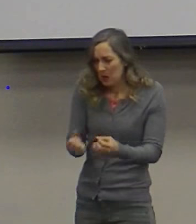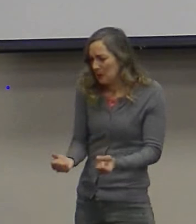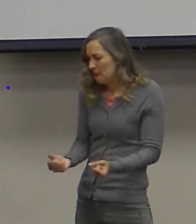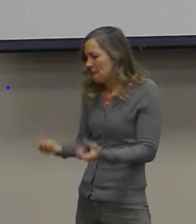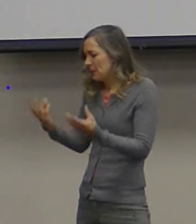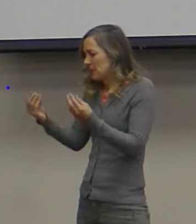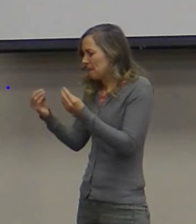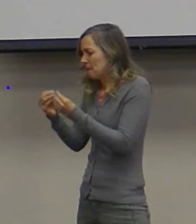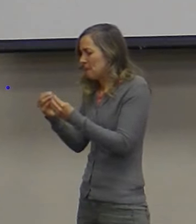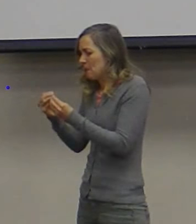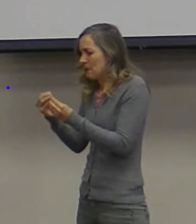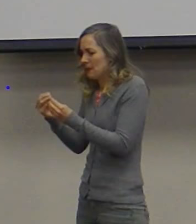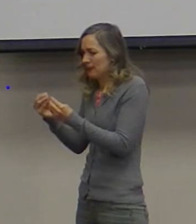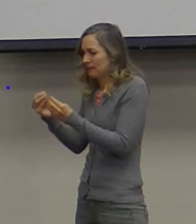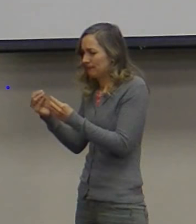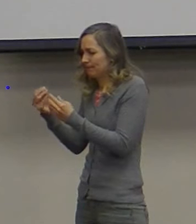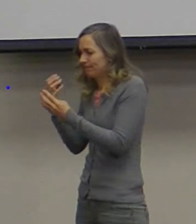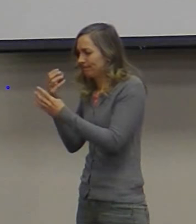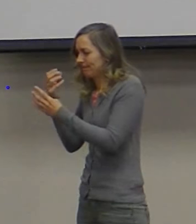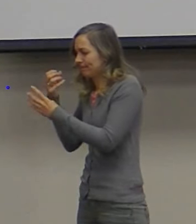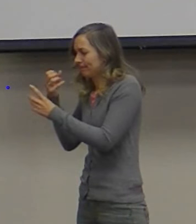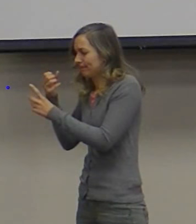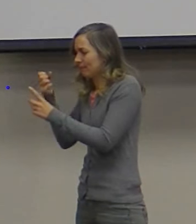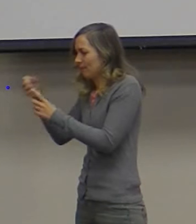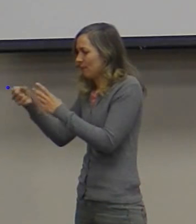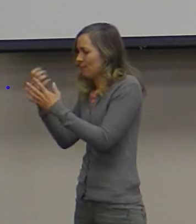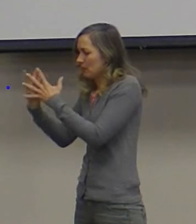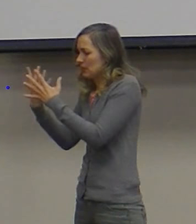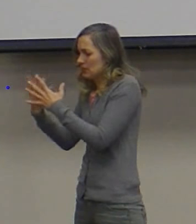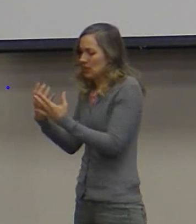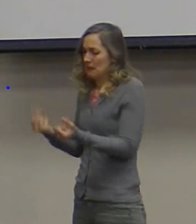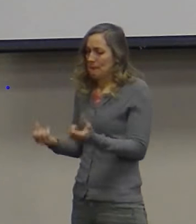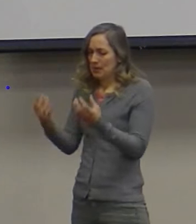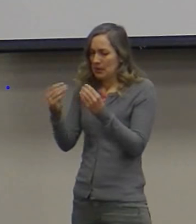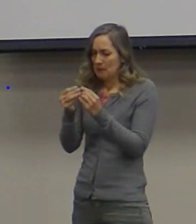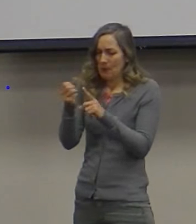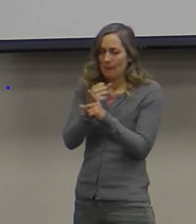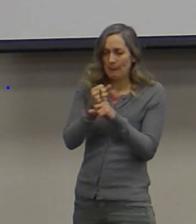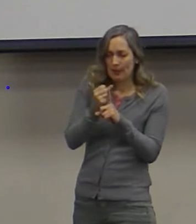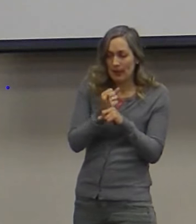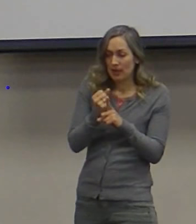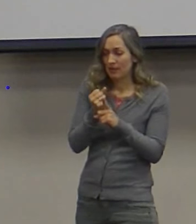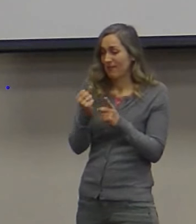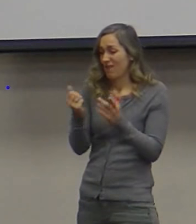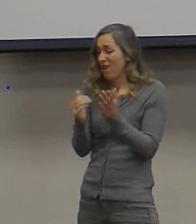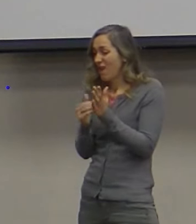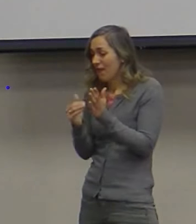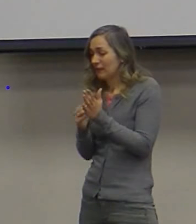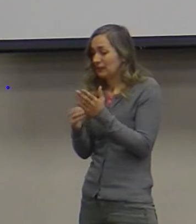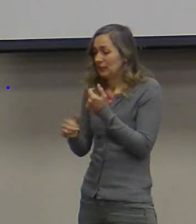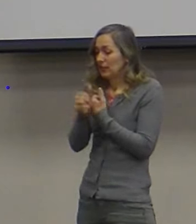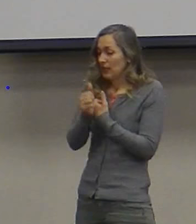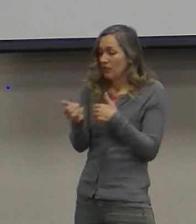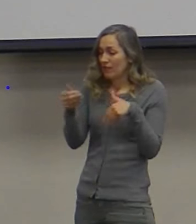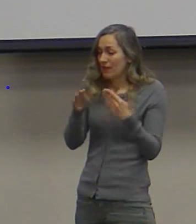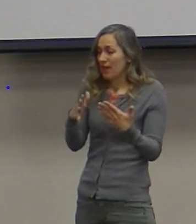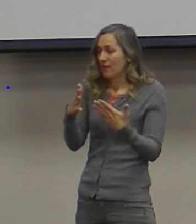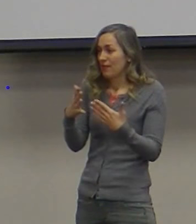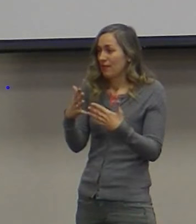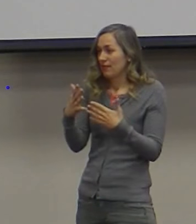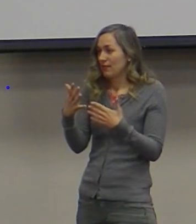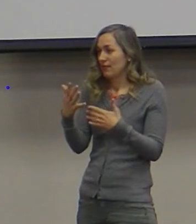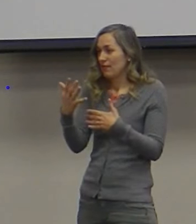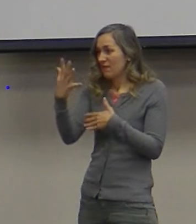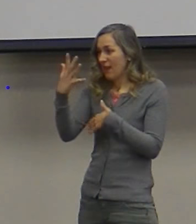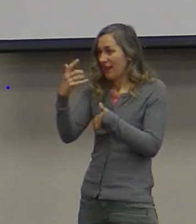beaten times without number, often in danger of death. 5 times I received from the Jews 39